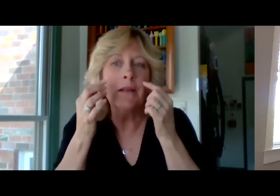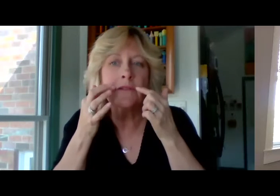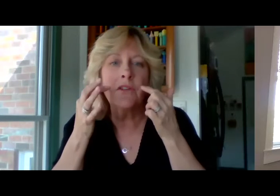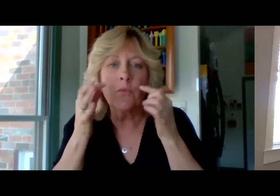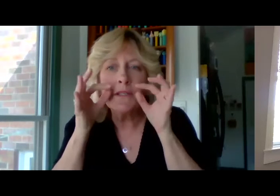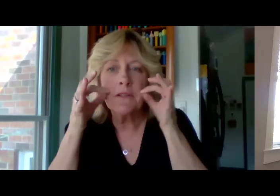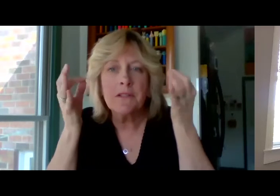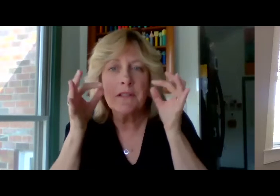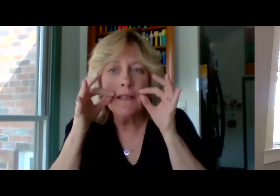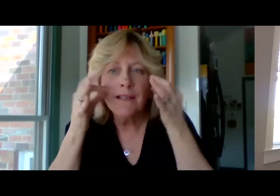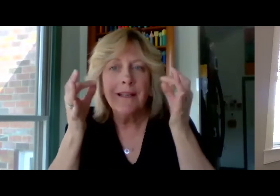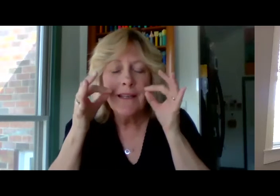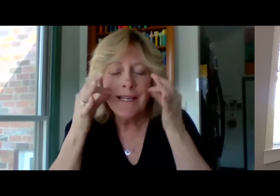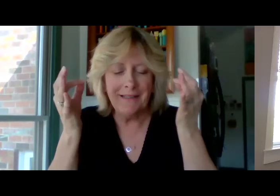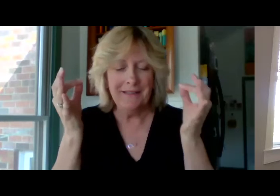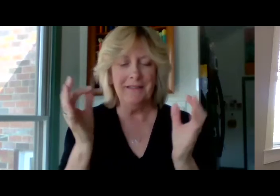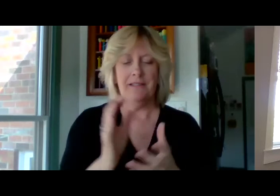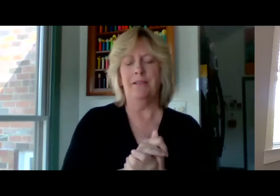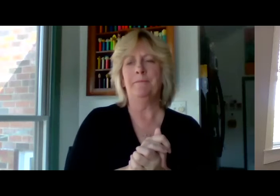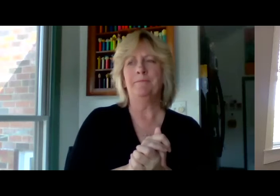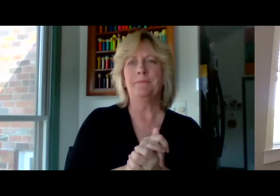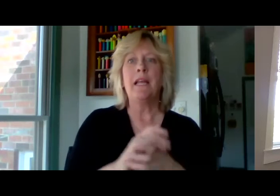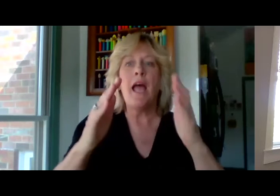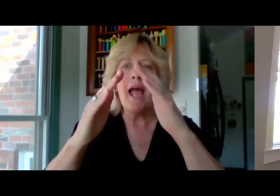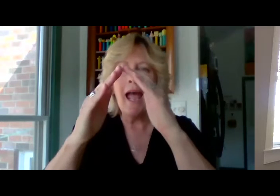kittens, because of their whiskers, kittens.